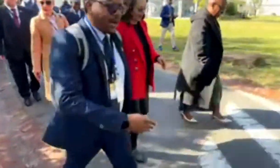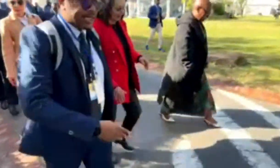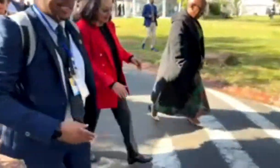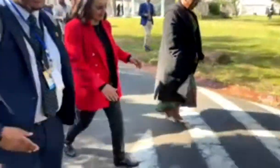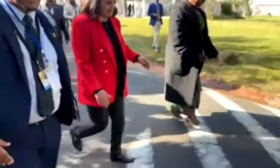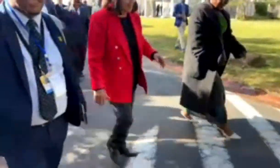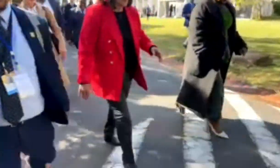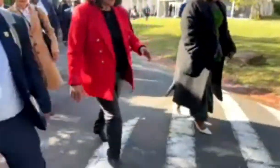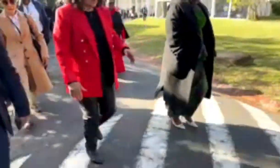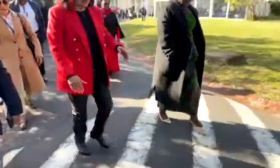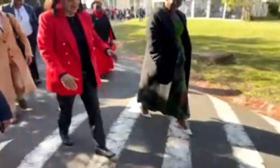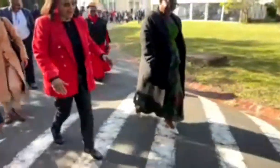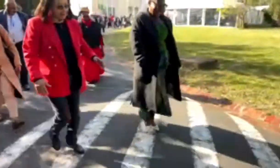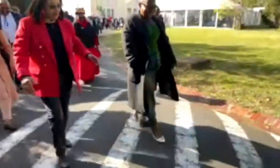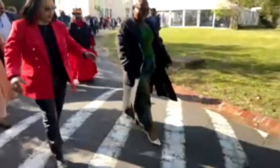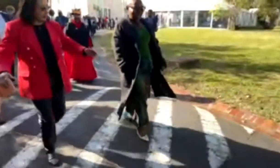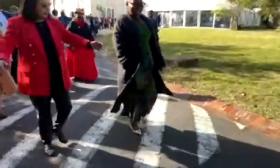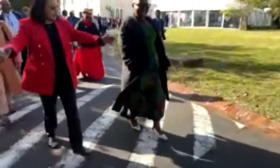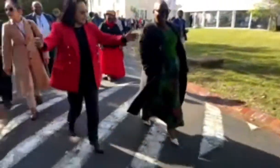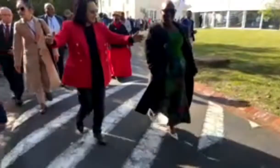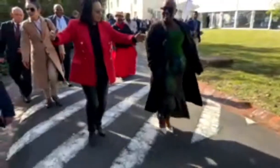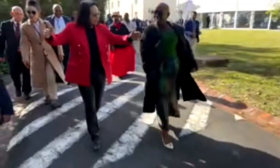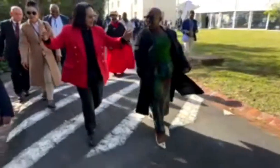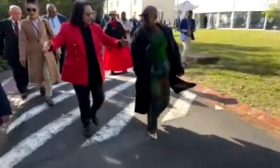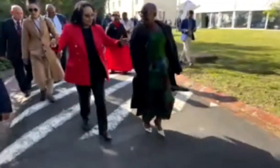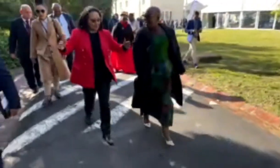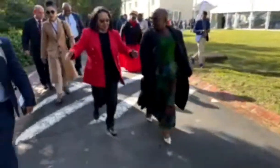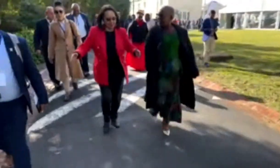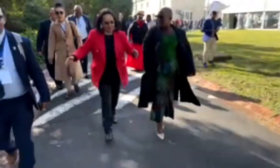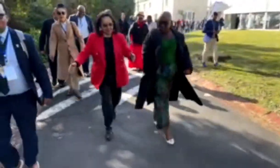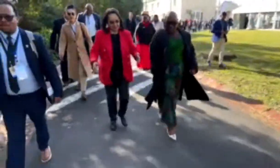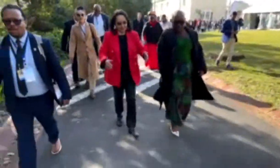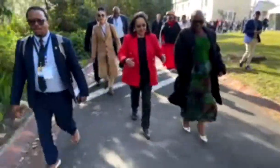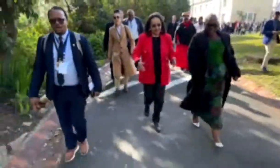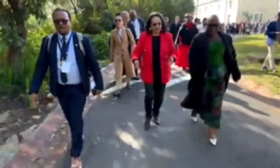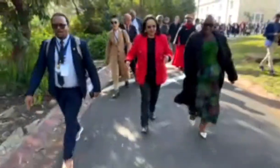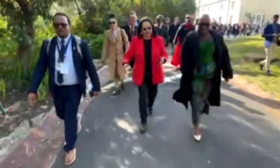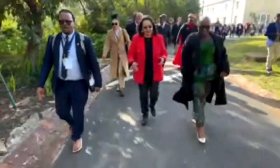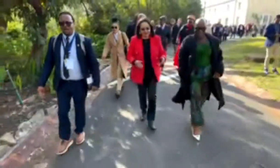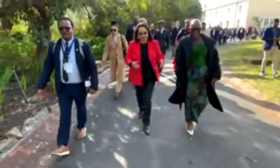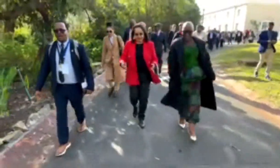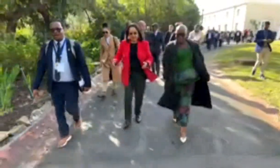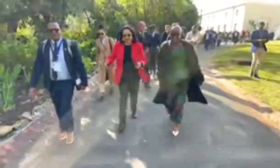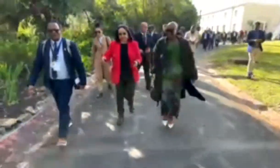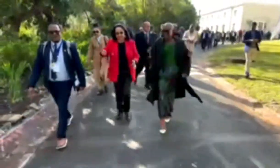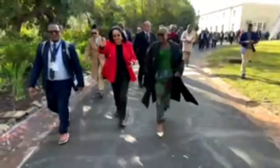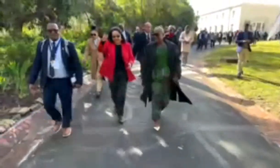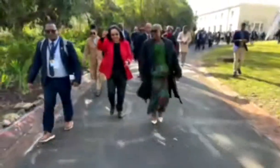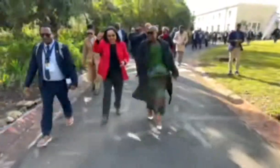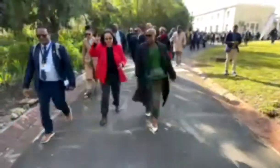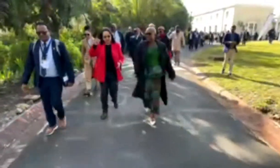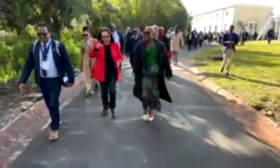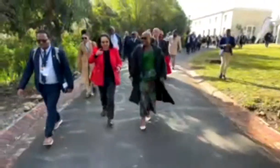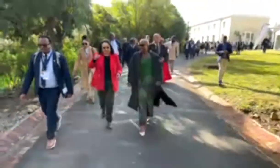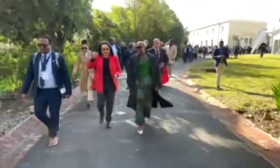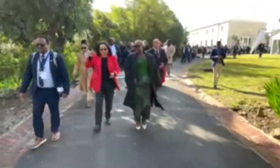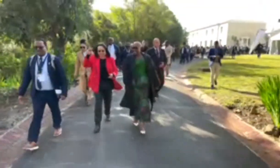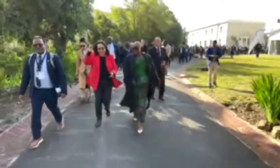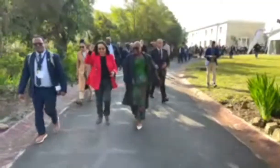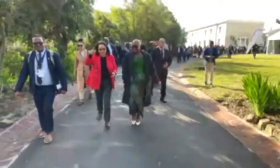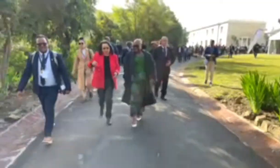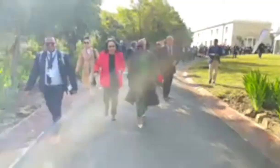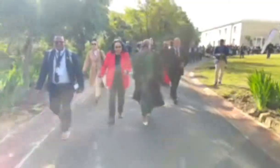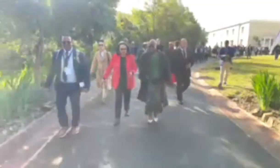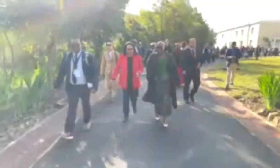when I want to change this out of the blue. The second one. Okay. And then The second one.